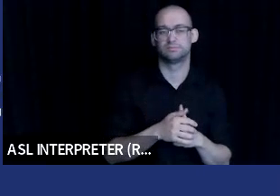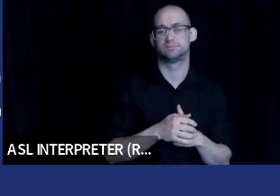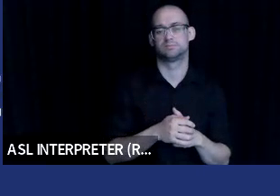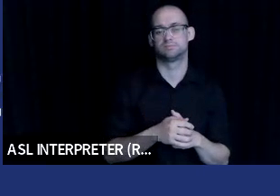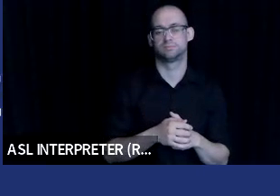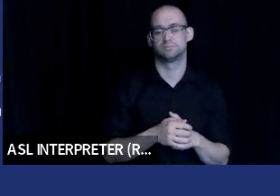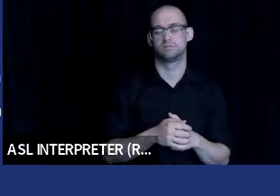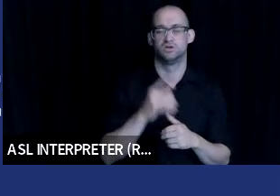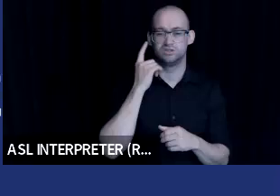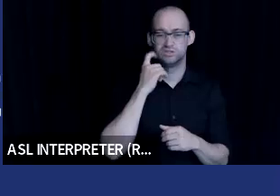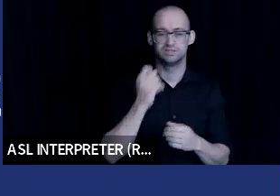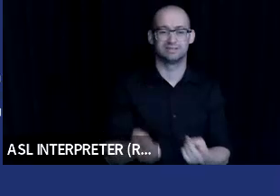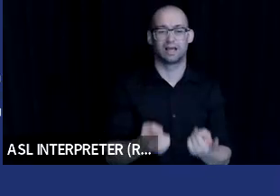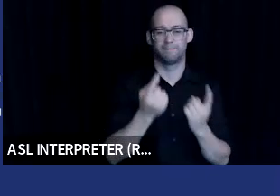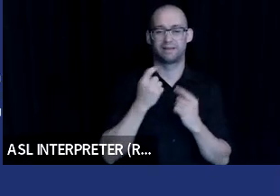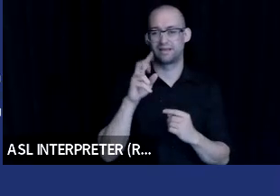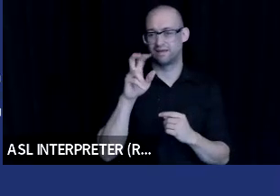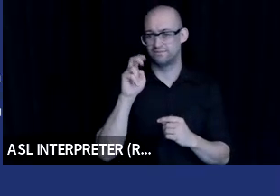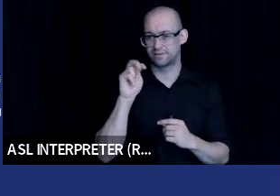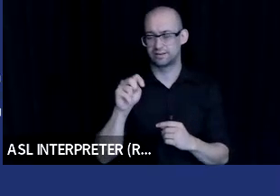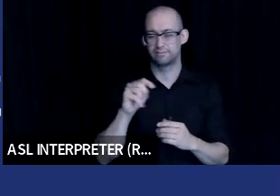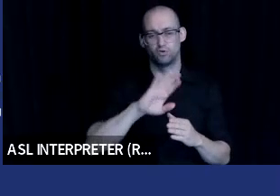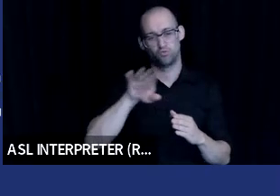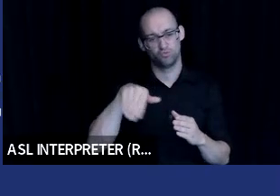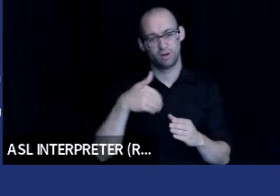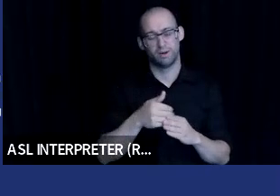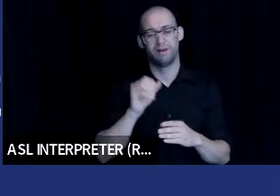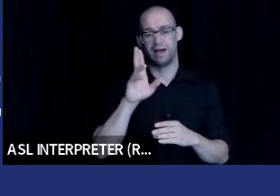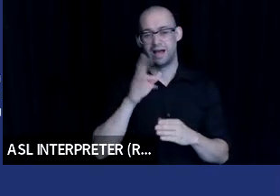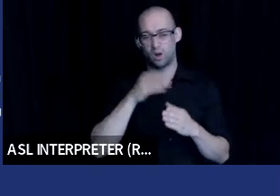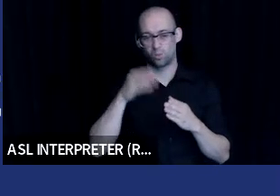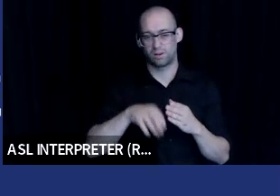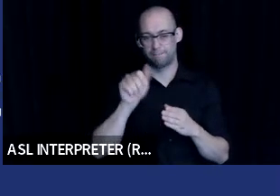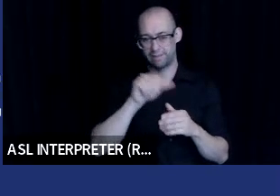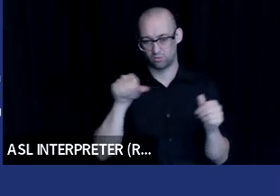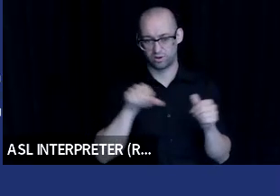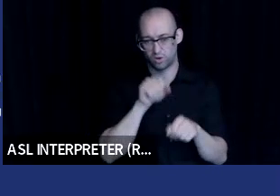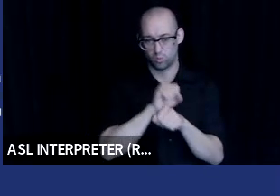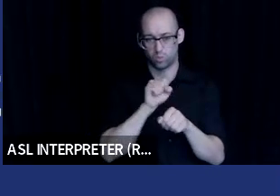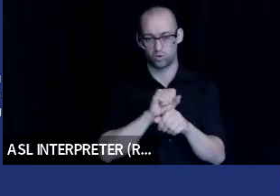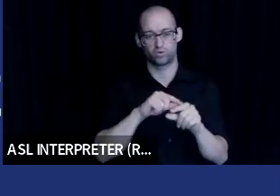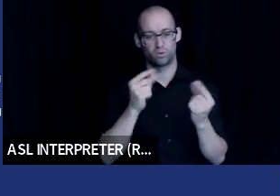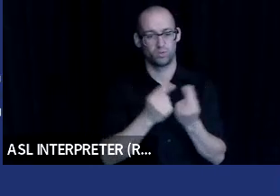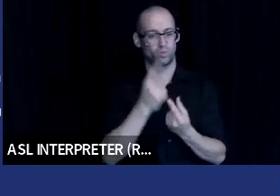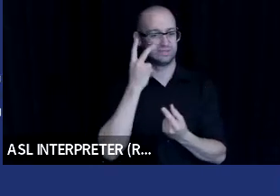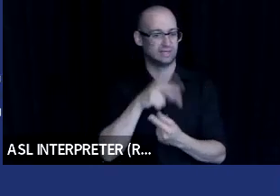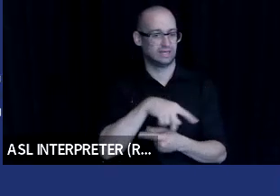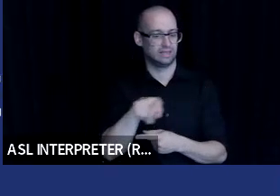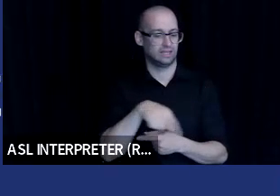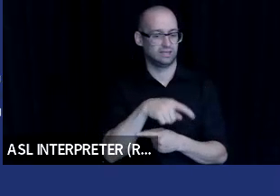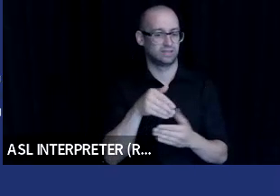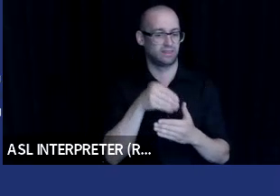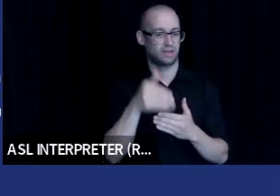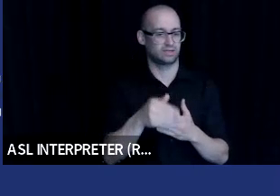So just some upcoming events. We are wrapping up the outcome area working groups, so you will see those in the next